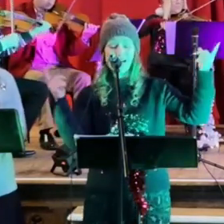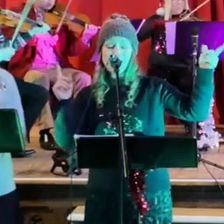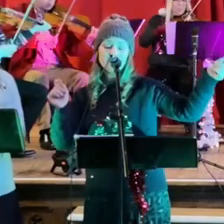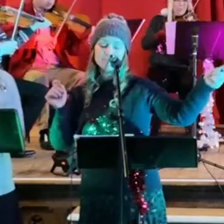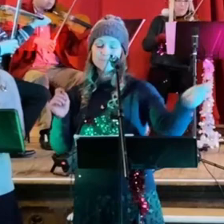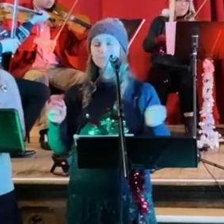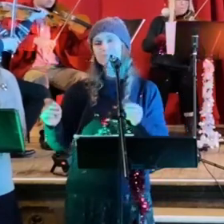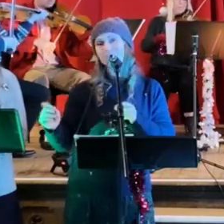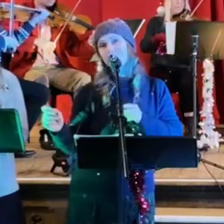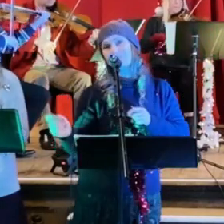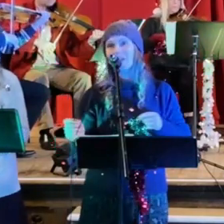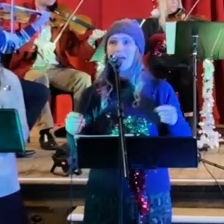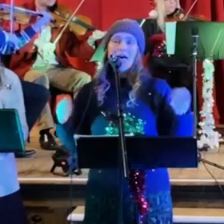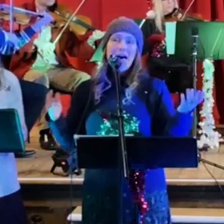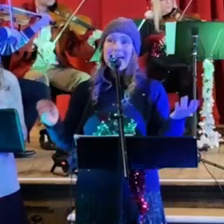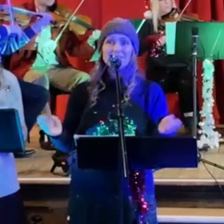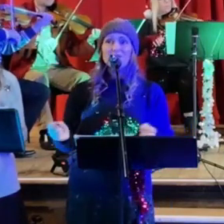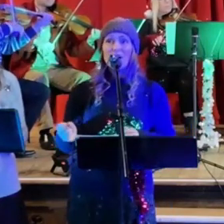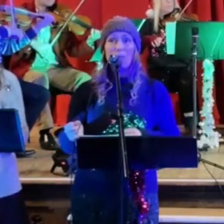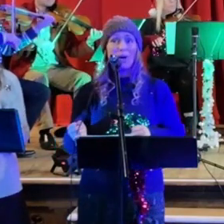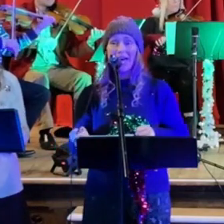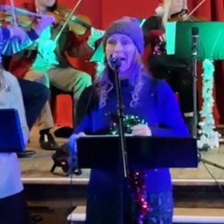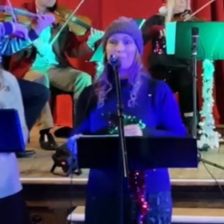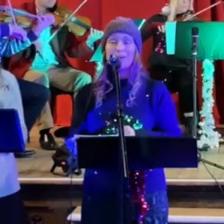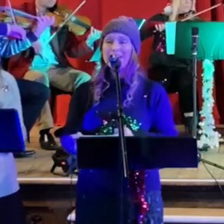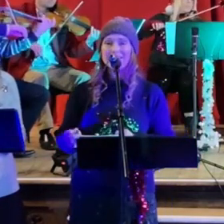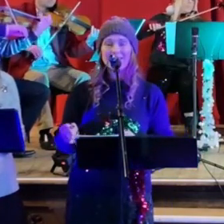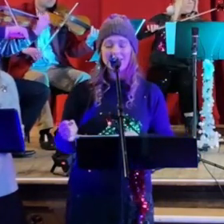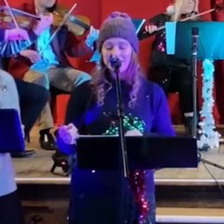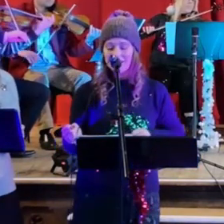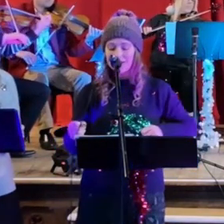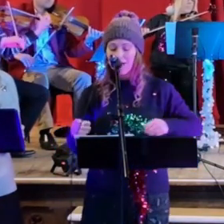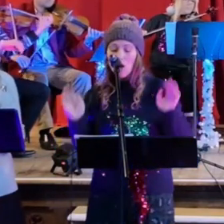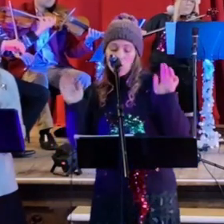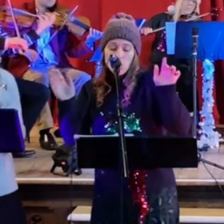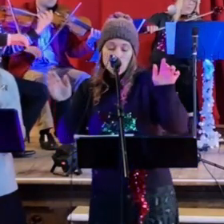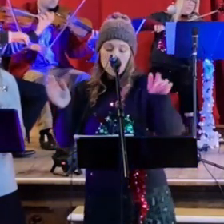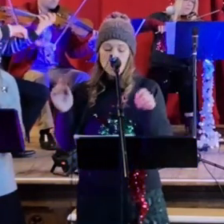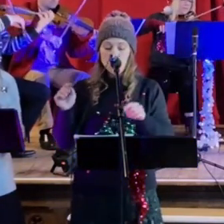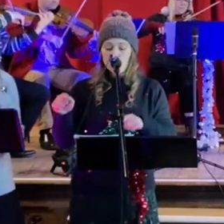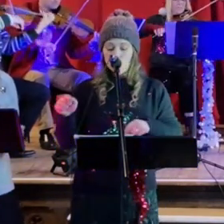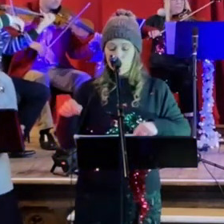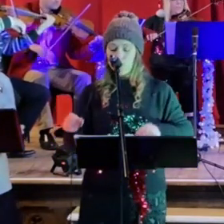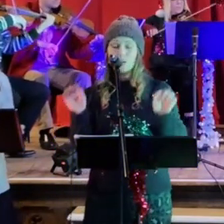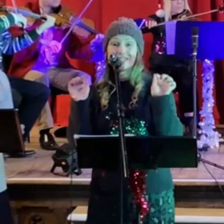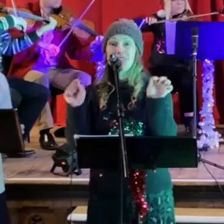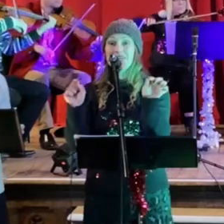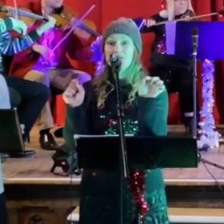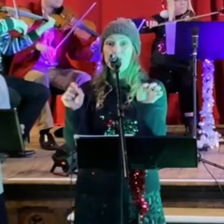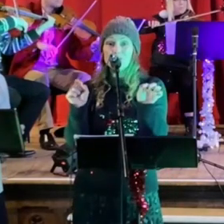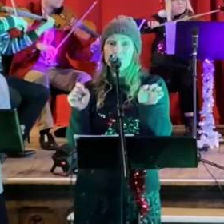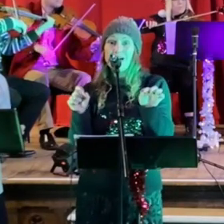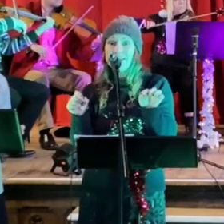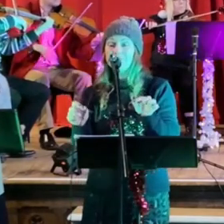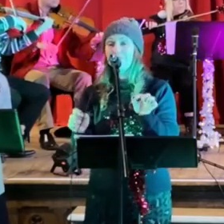love. And you know what I mean. Ooh, see your smiling